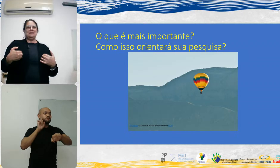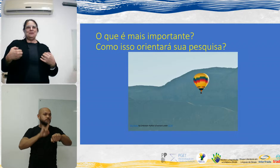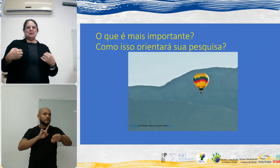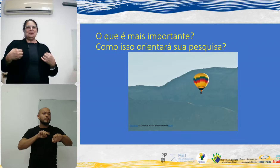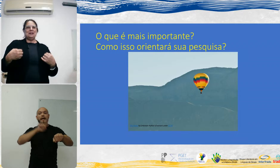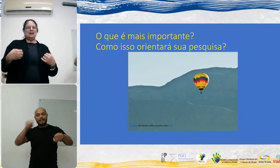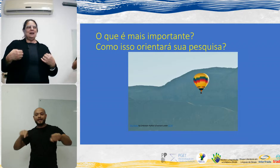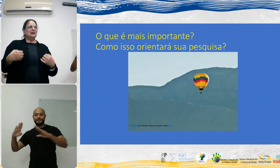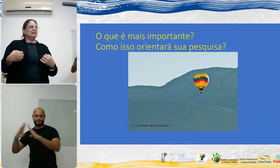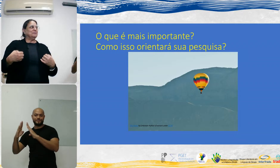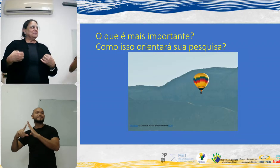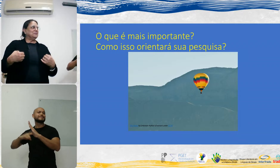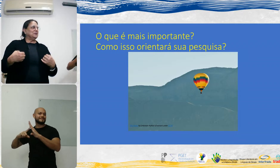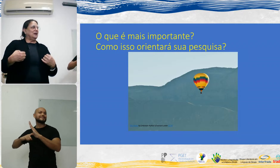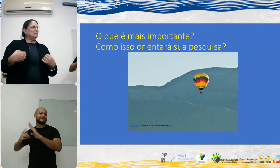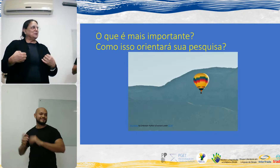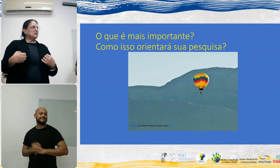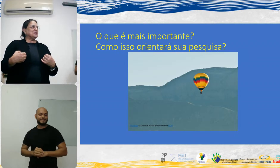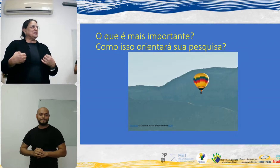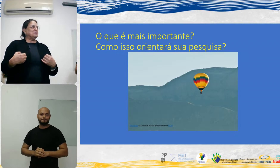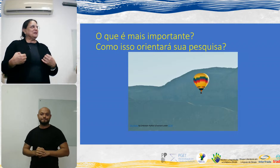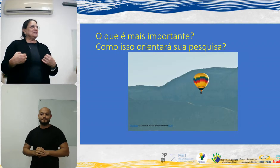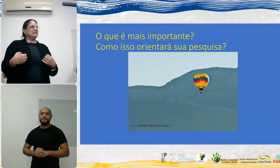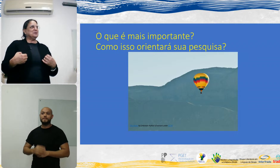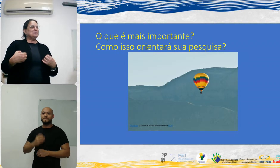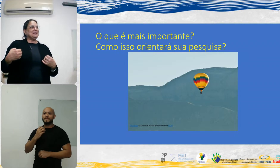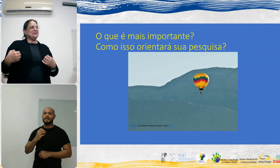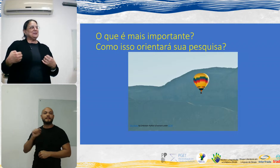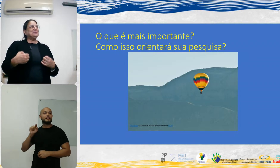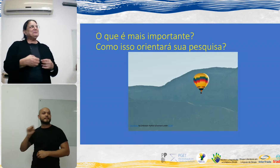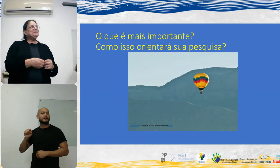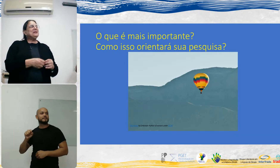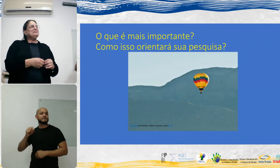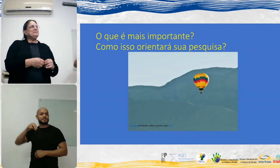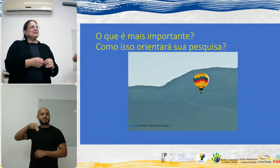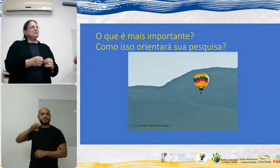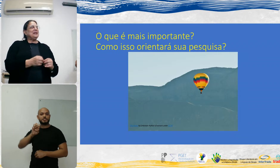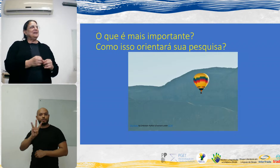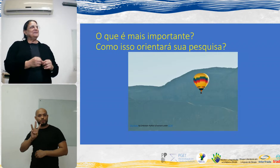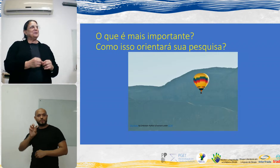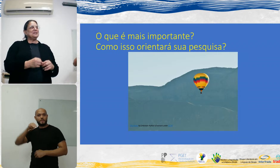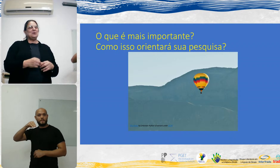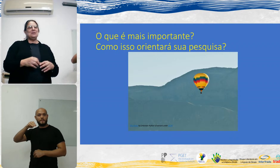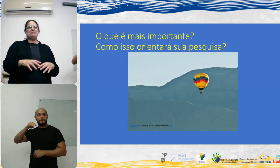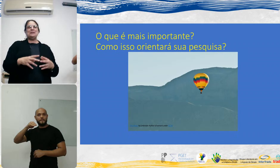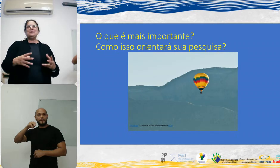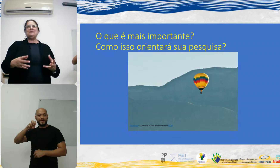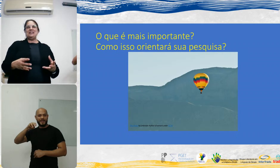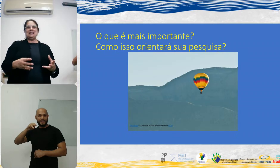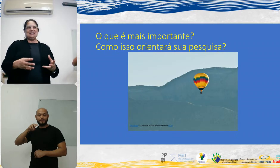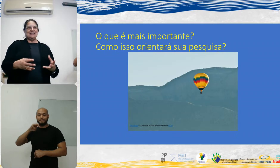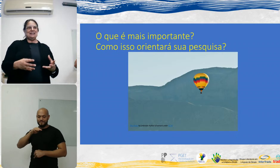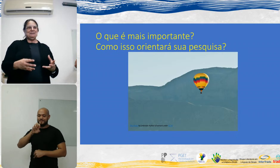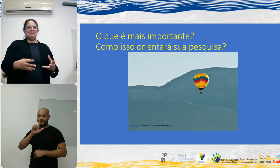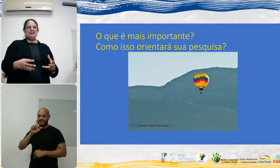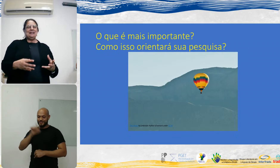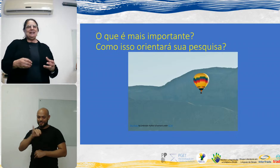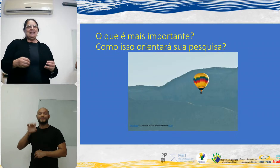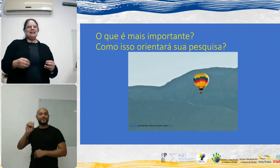week for Albuquerque, New Mexico, my town, because we have what's called the Balloon